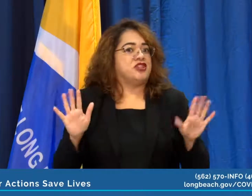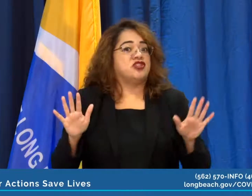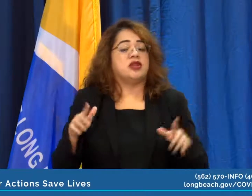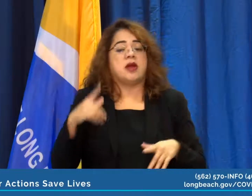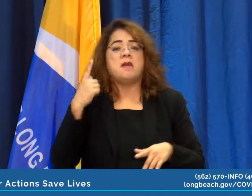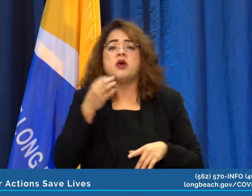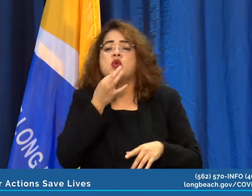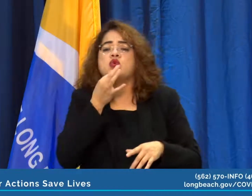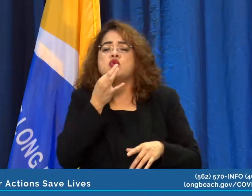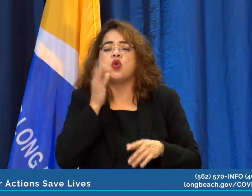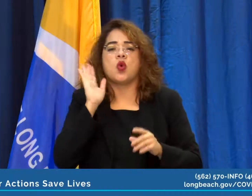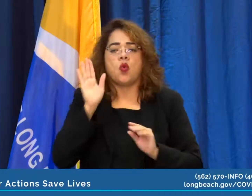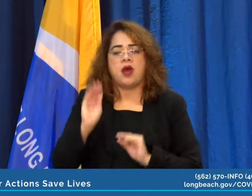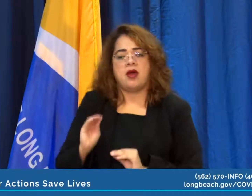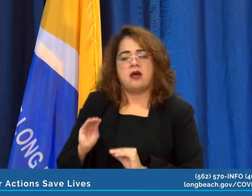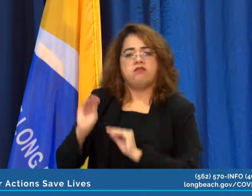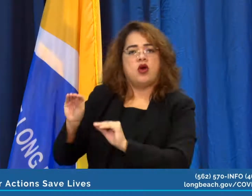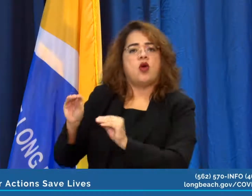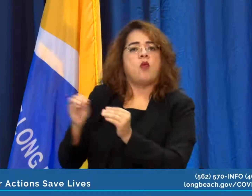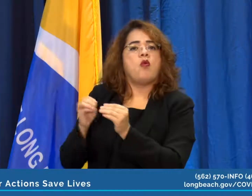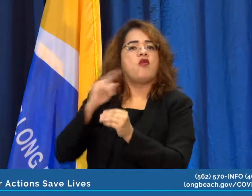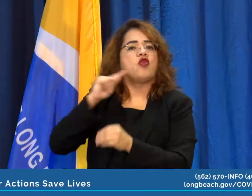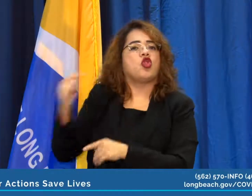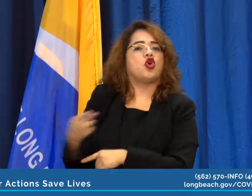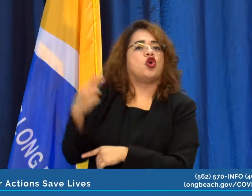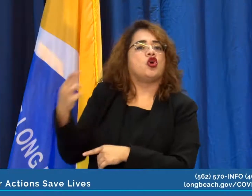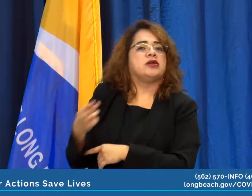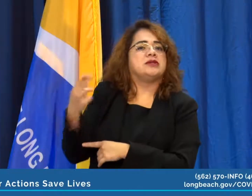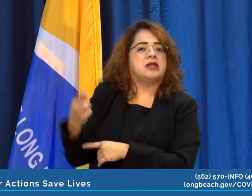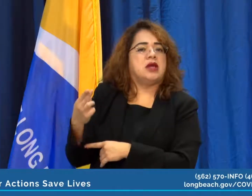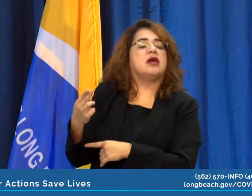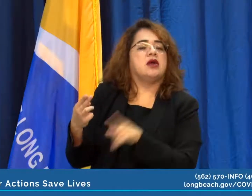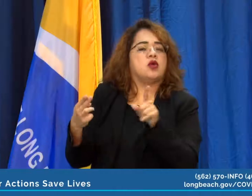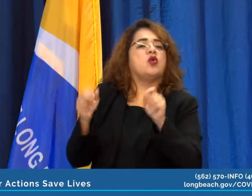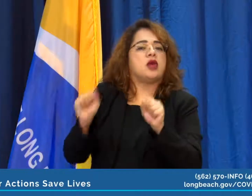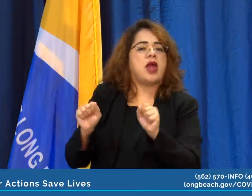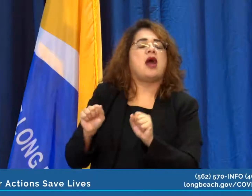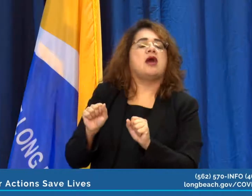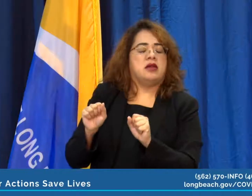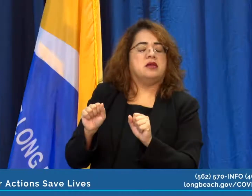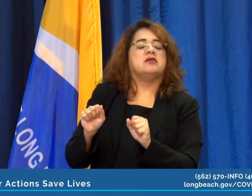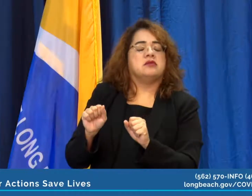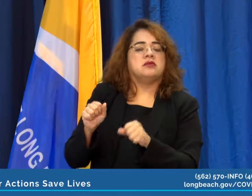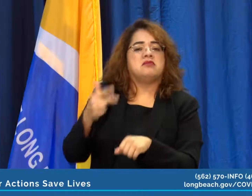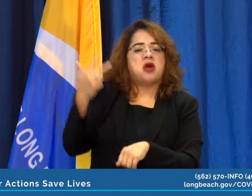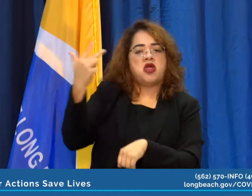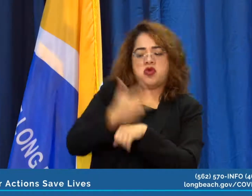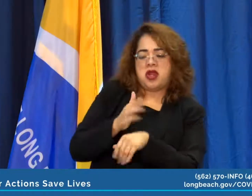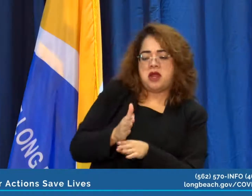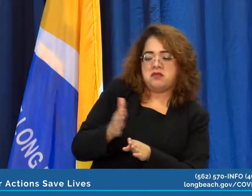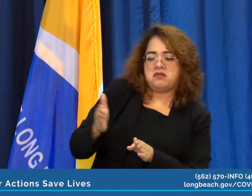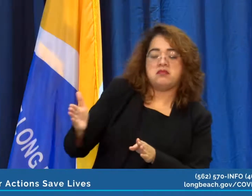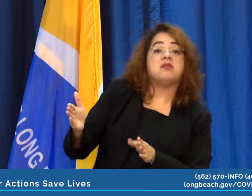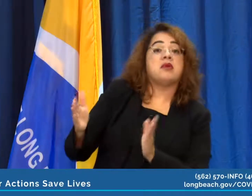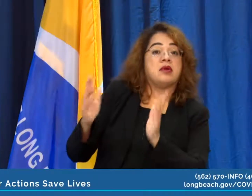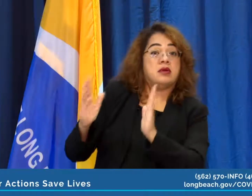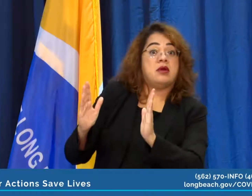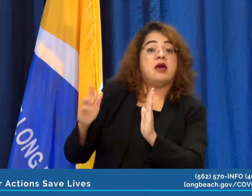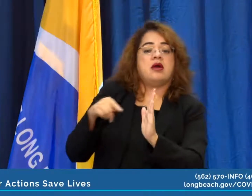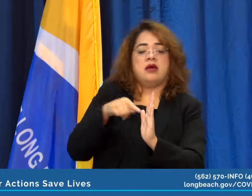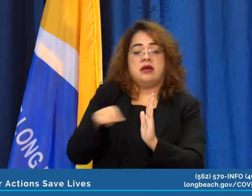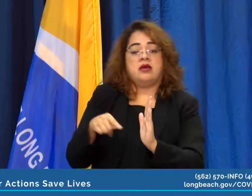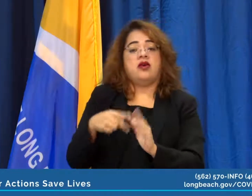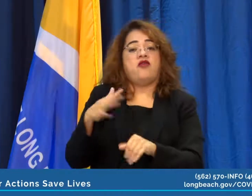coming online for Thursday. So you can still get appointments within the 3-day time frame, and the testing turnaround